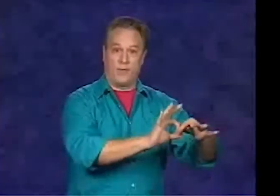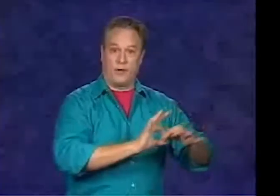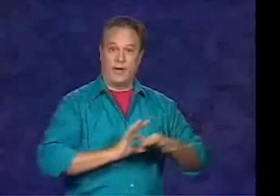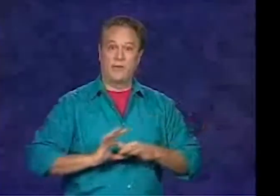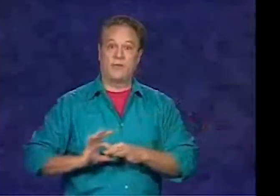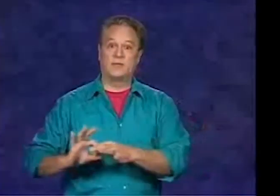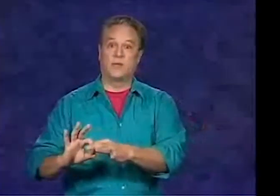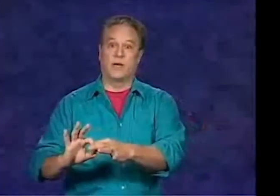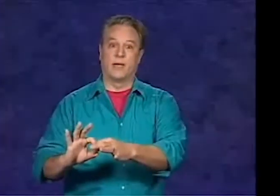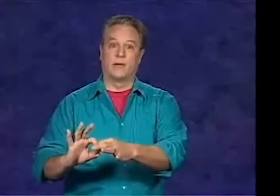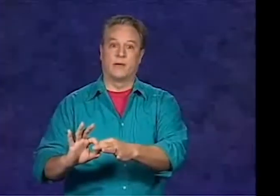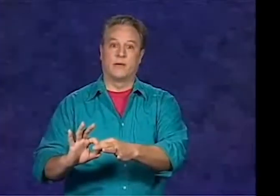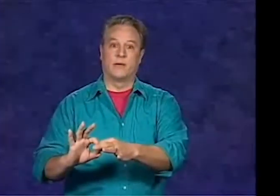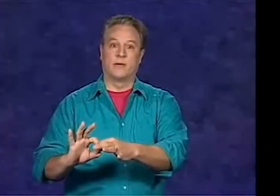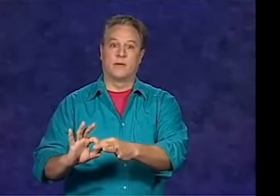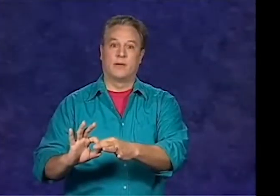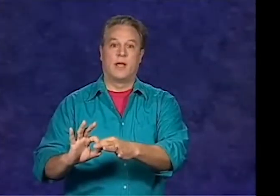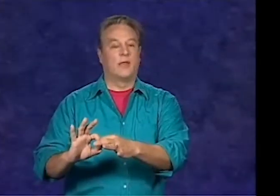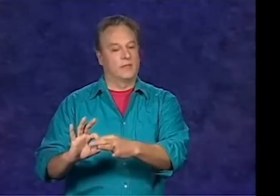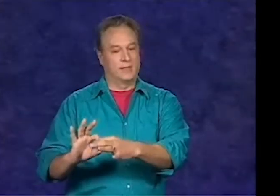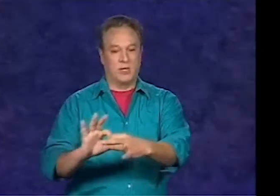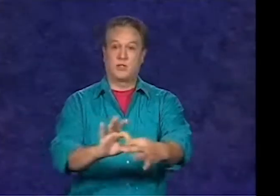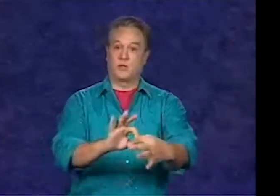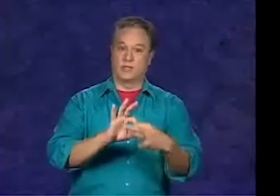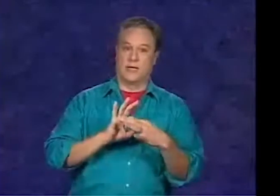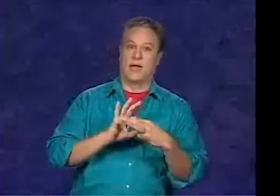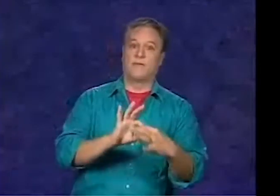way. This is also the sign for relationship.